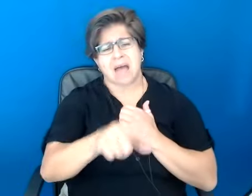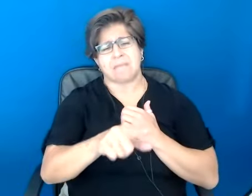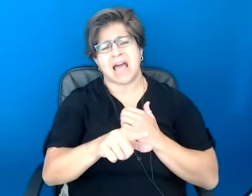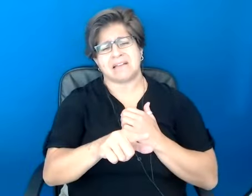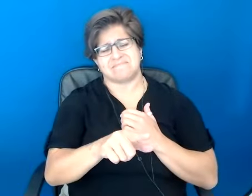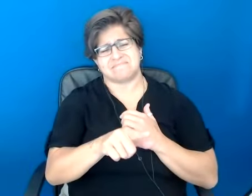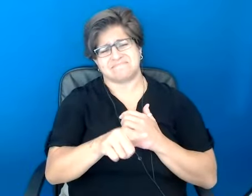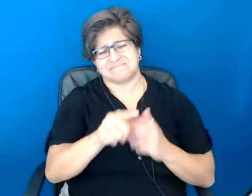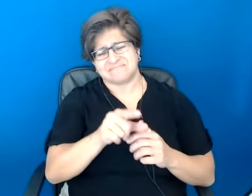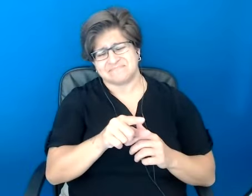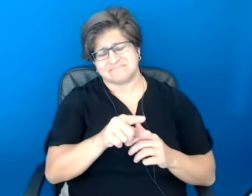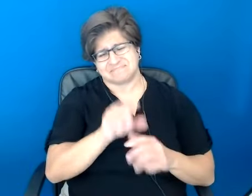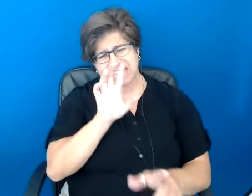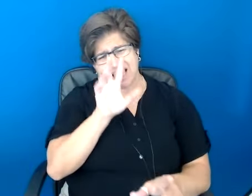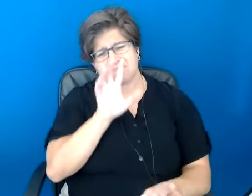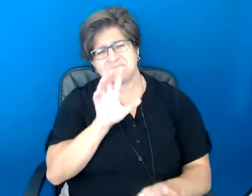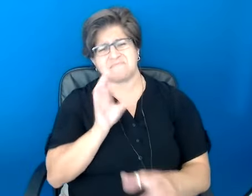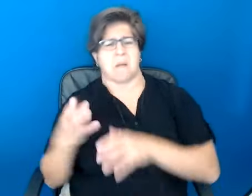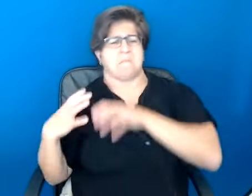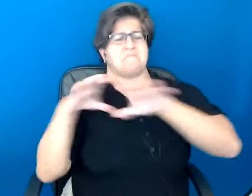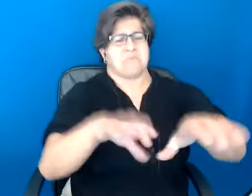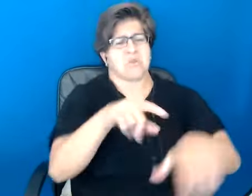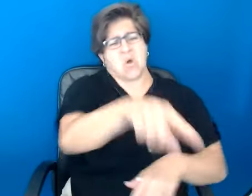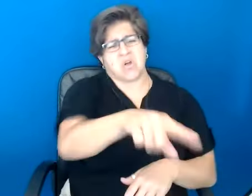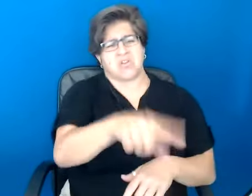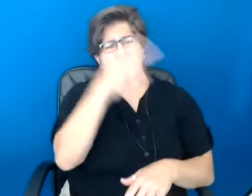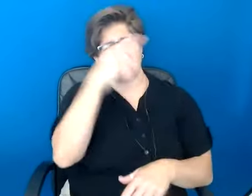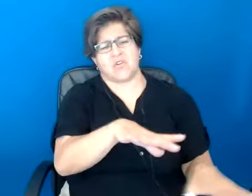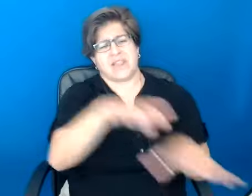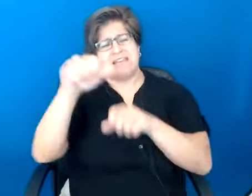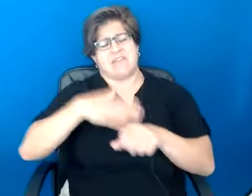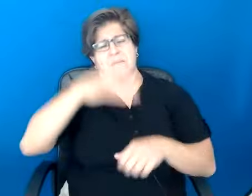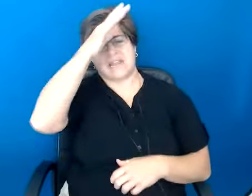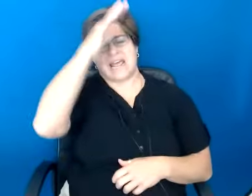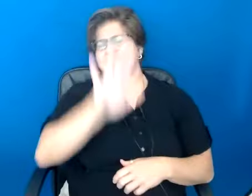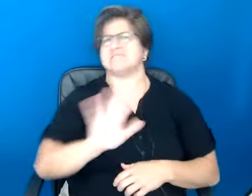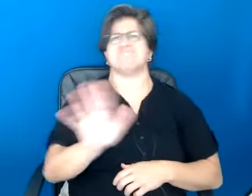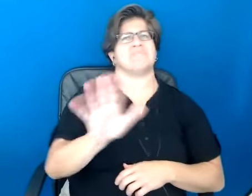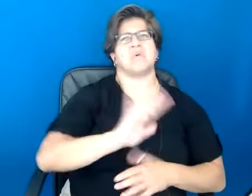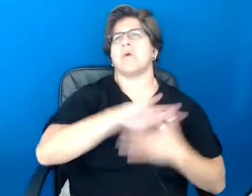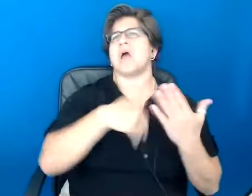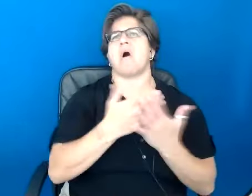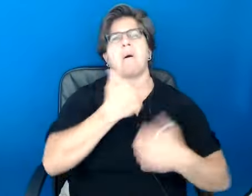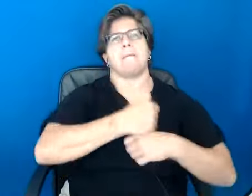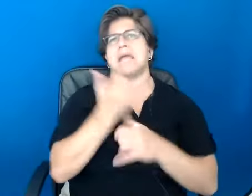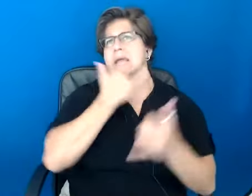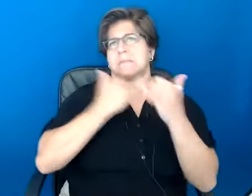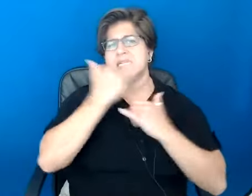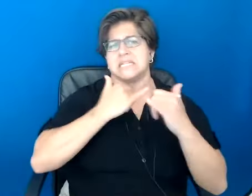to die. But I remember the night she was dying, and I'd say to her, I need to say to you again, Mum, I'm really, really sorry for all the crap that I put you through when you left my dad. And she says,